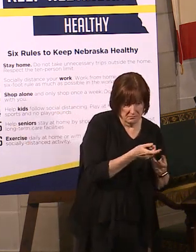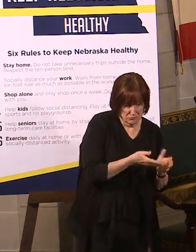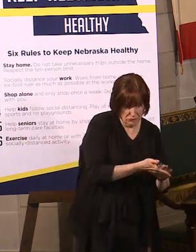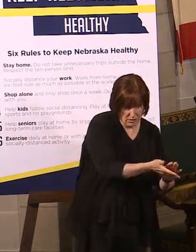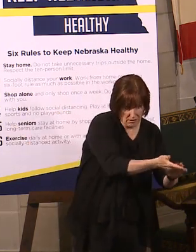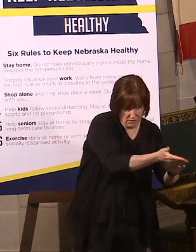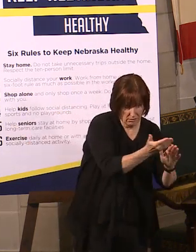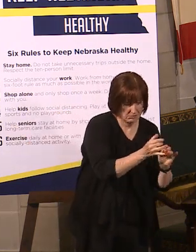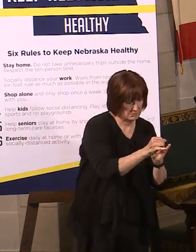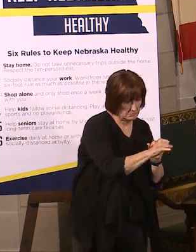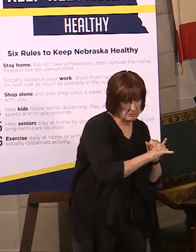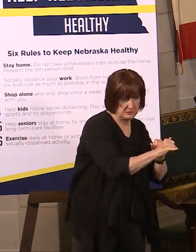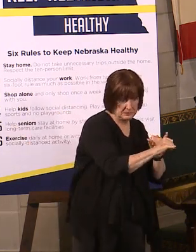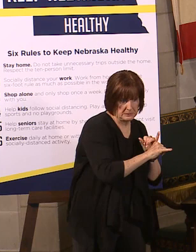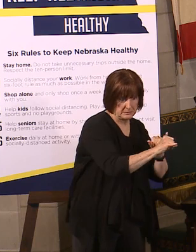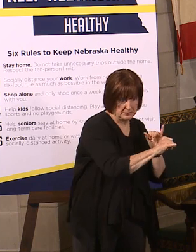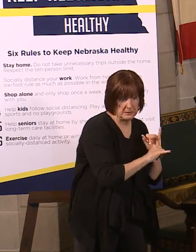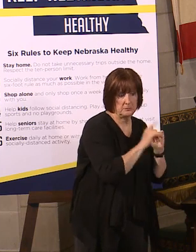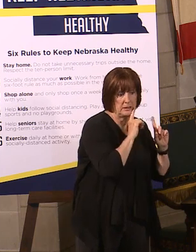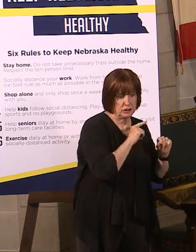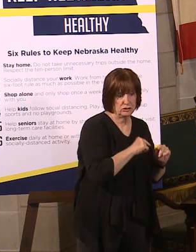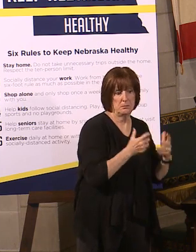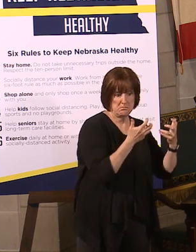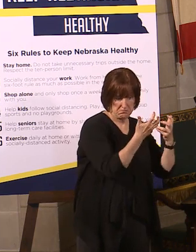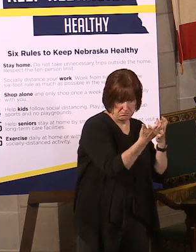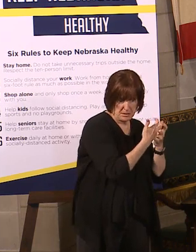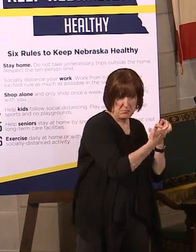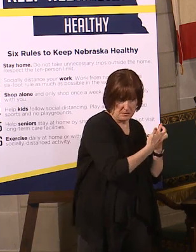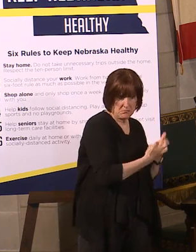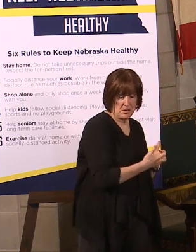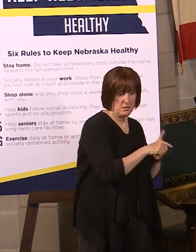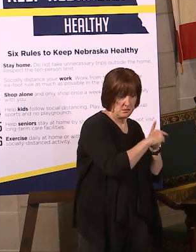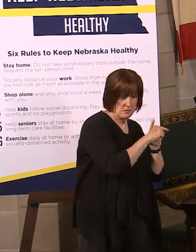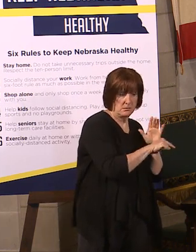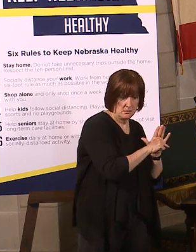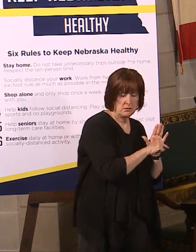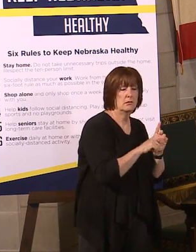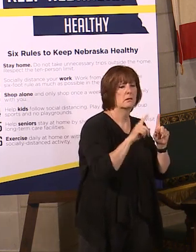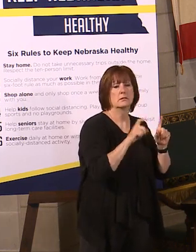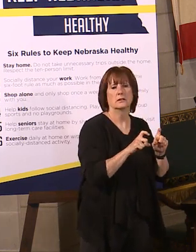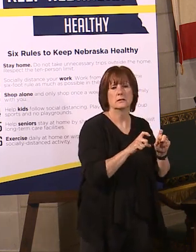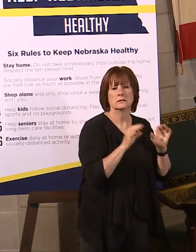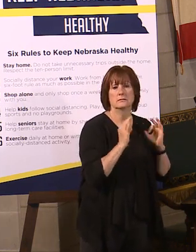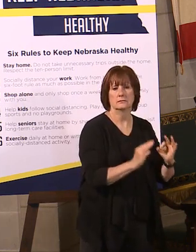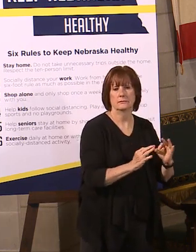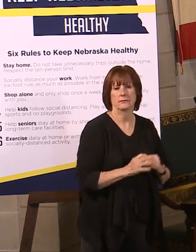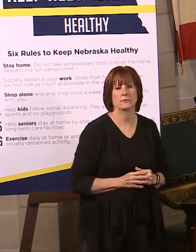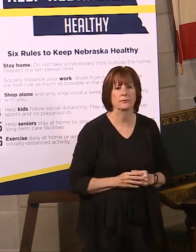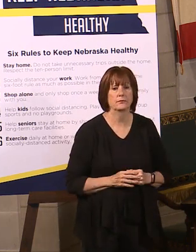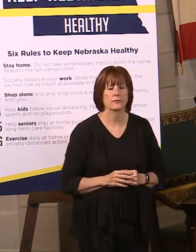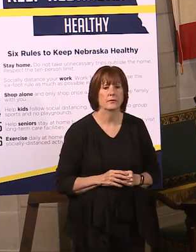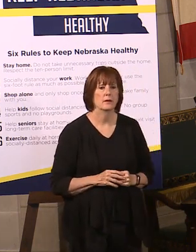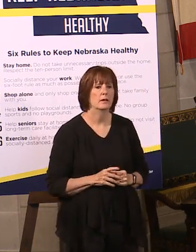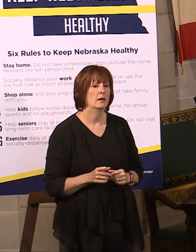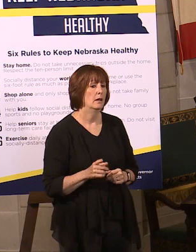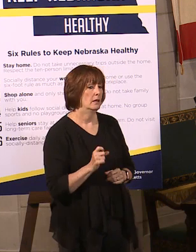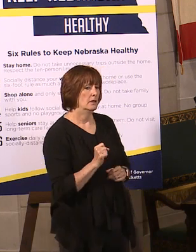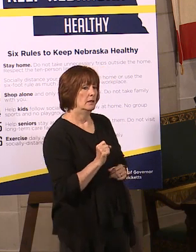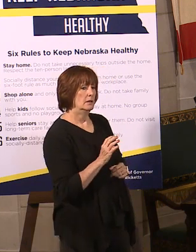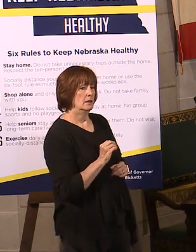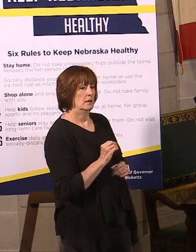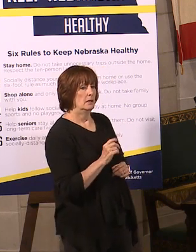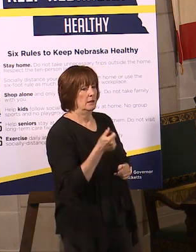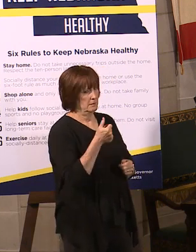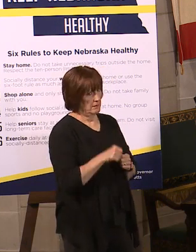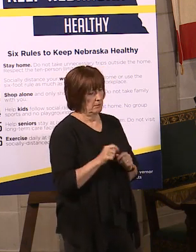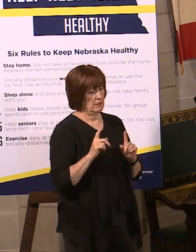same process for this as the public health labs. The testing process is pretty much the same. So are the tests that,